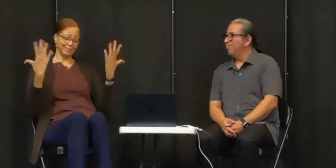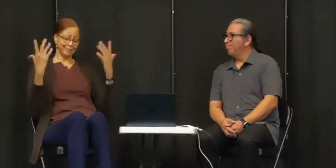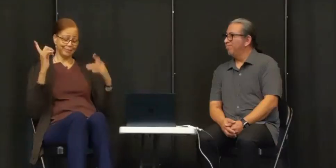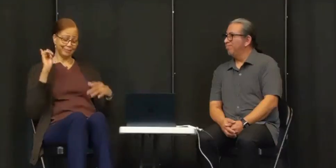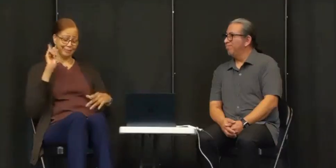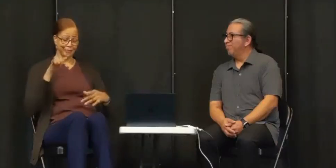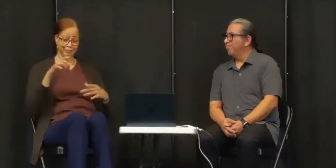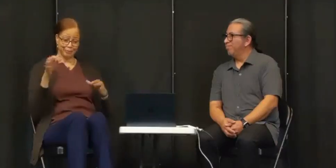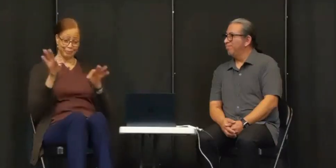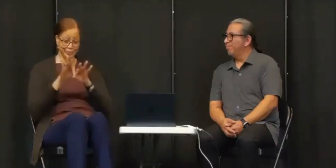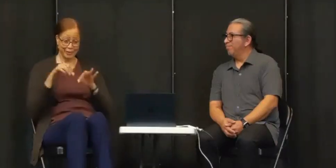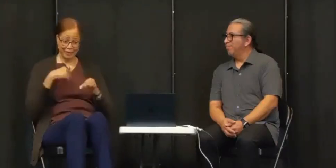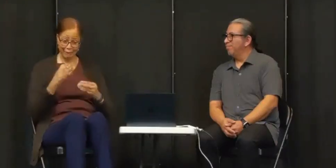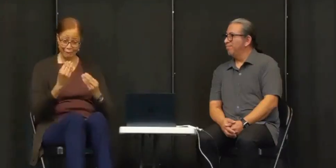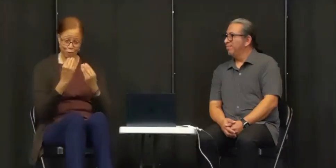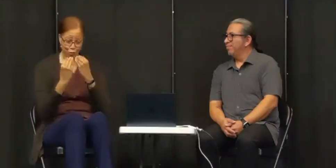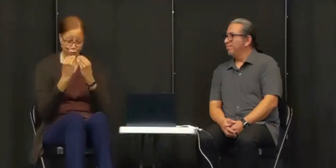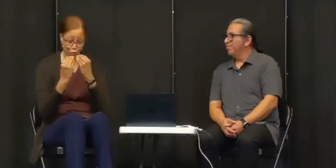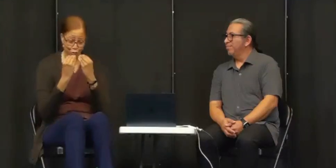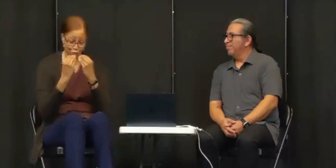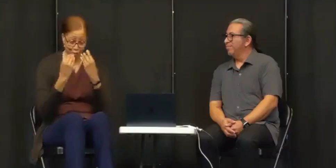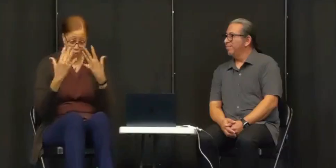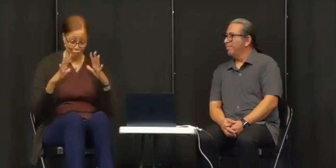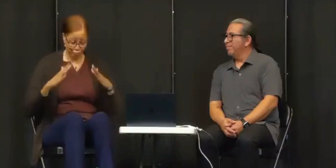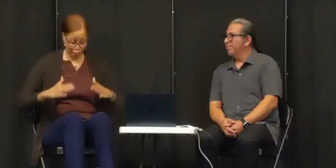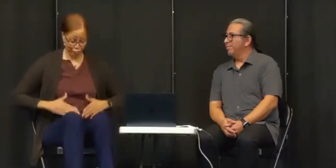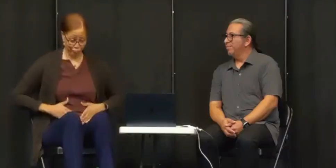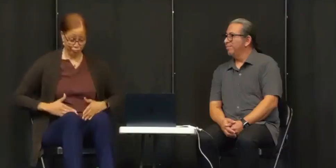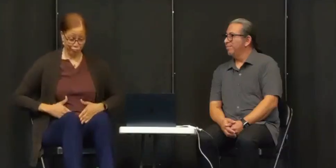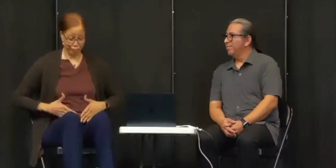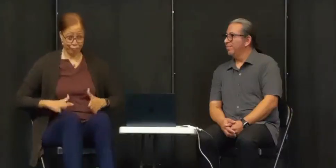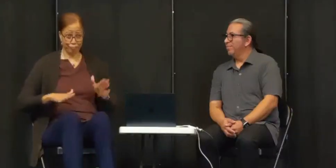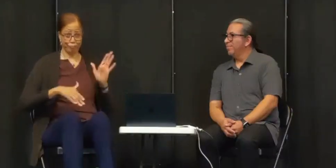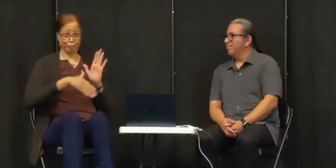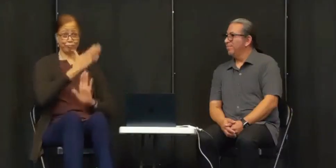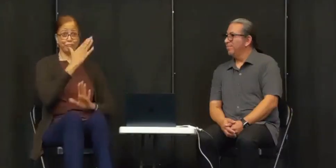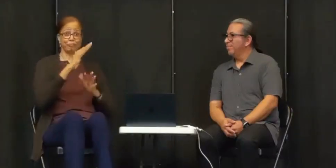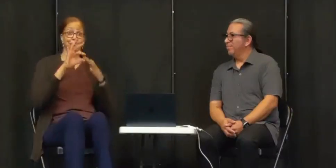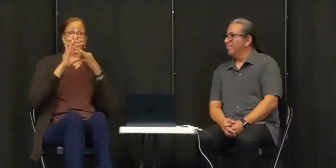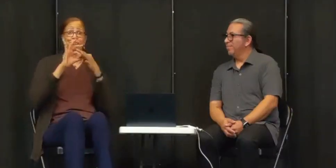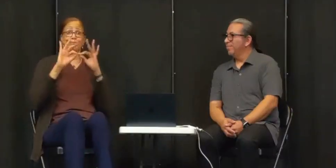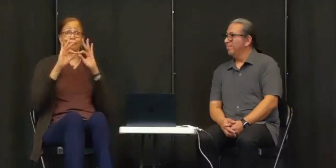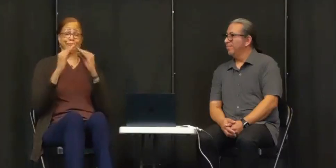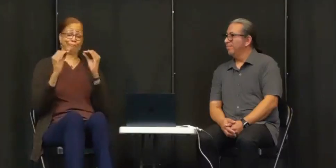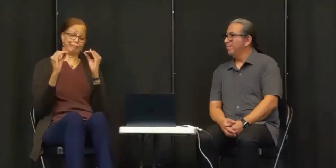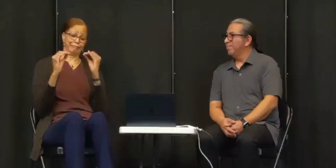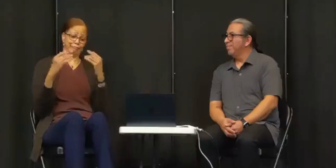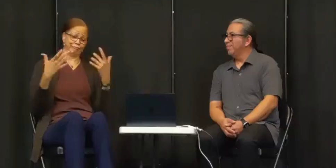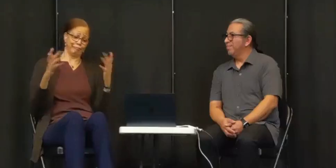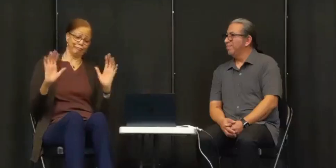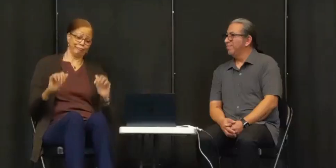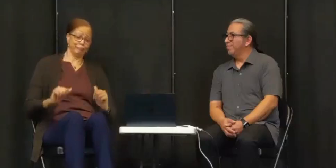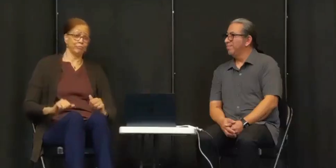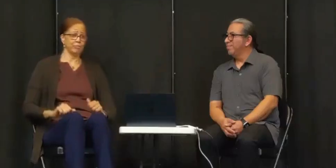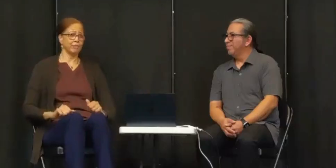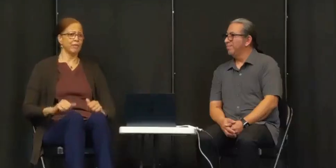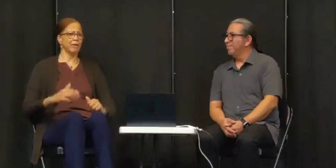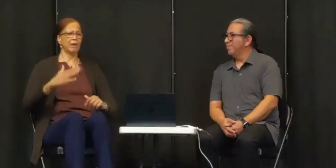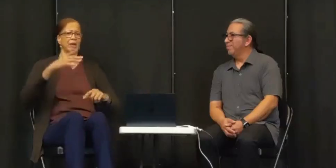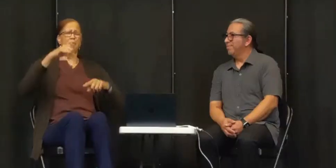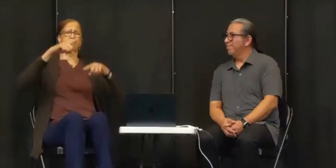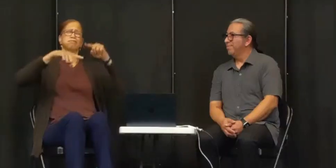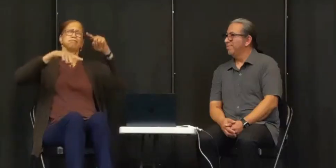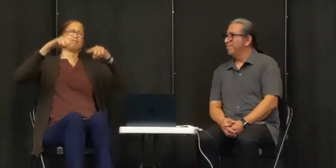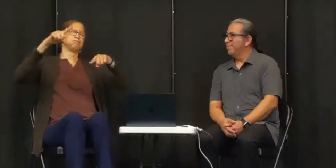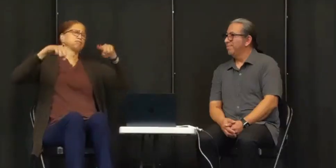whatever, that's life, I guess it's just the same old thing. I'll just eat my food and, fill my belly and then go home. No connection